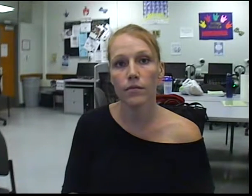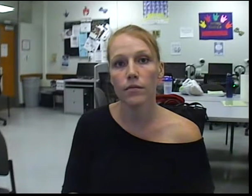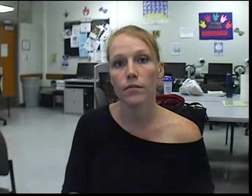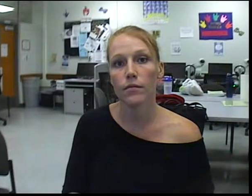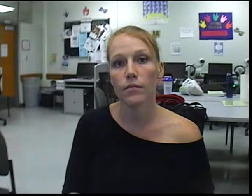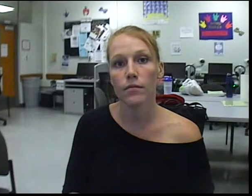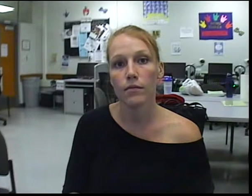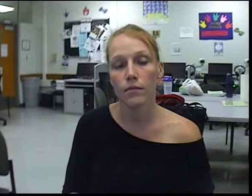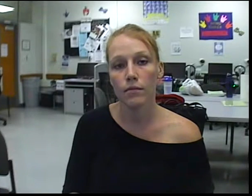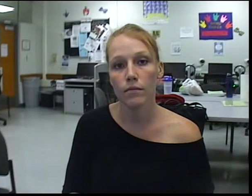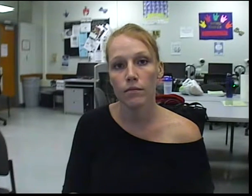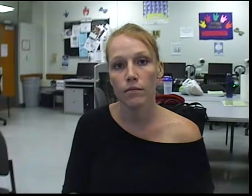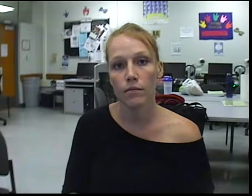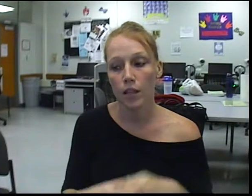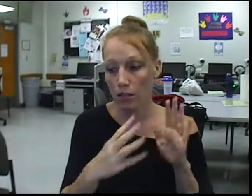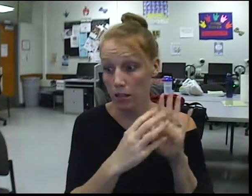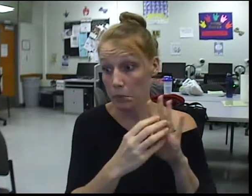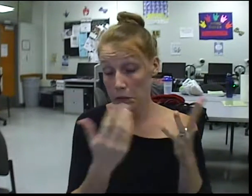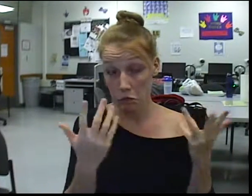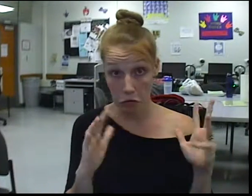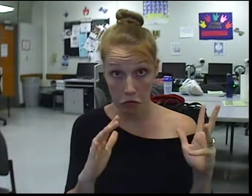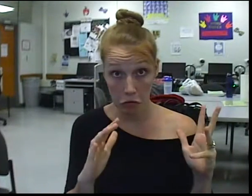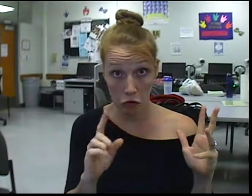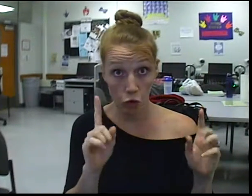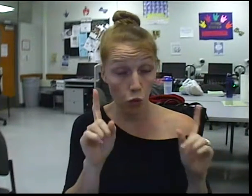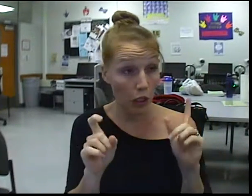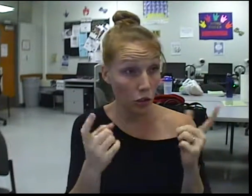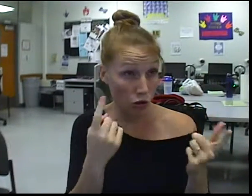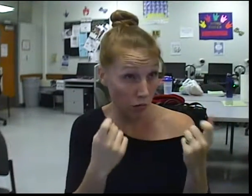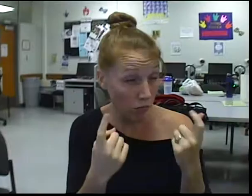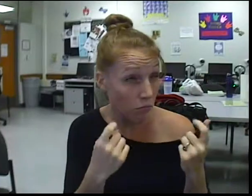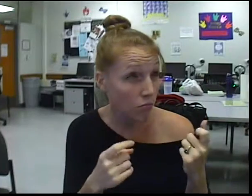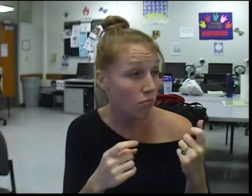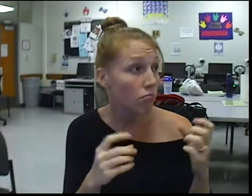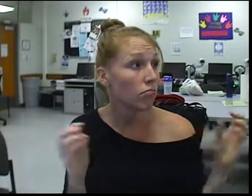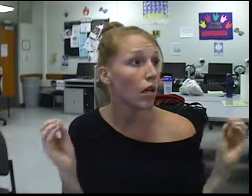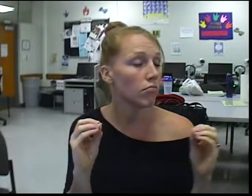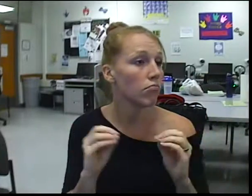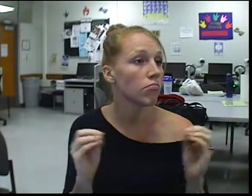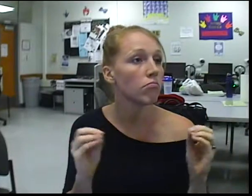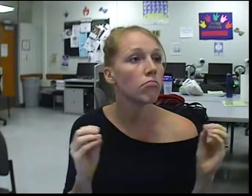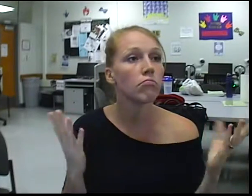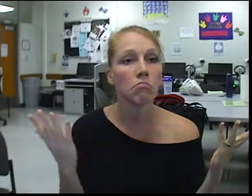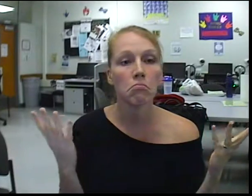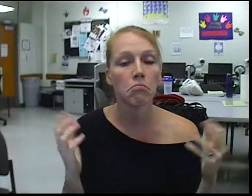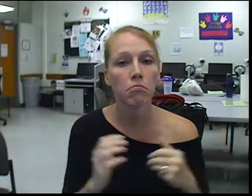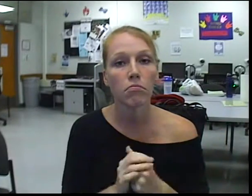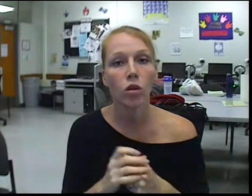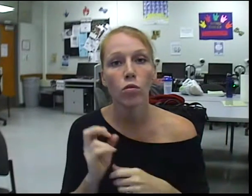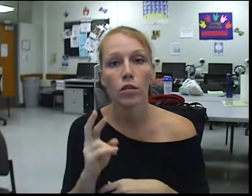Got this? Questions so far that you have? No? We got one or two more.